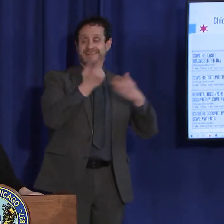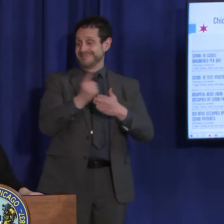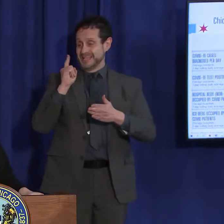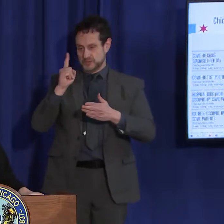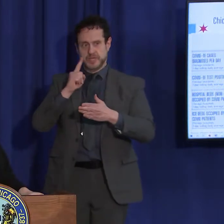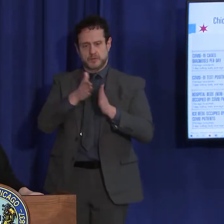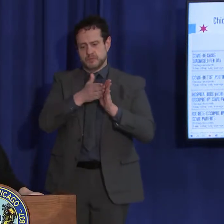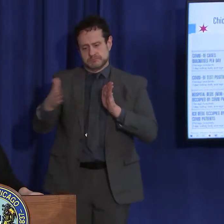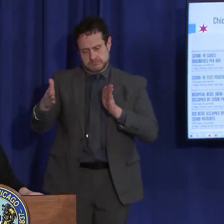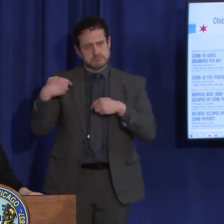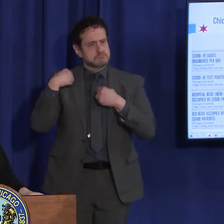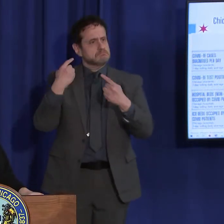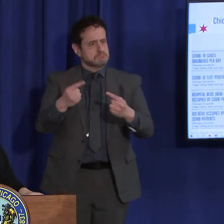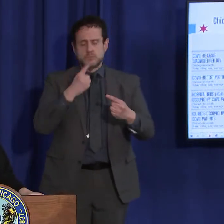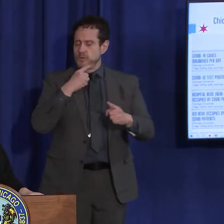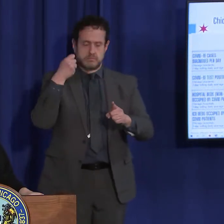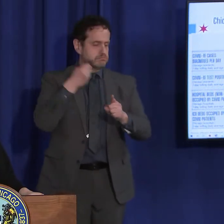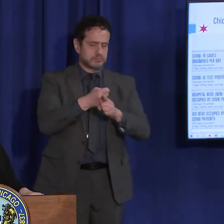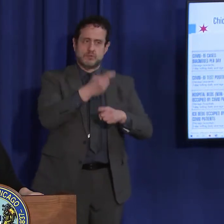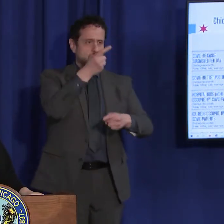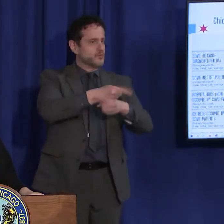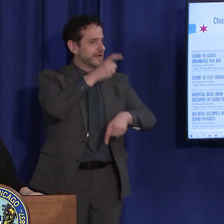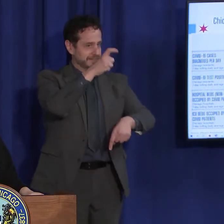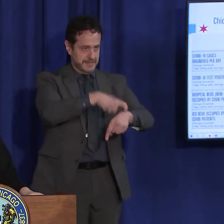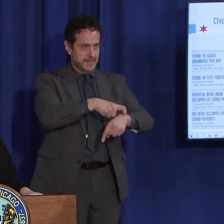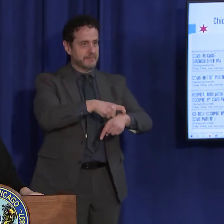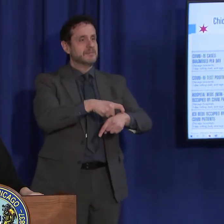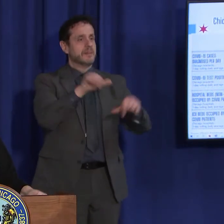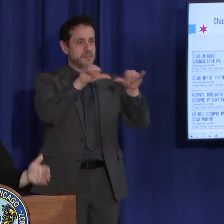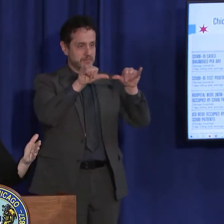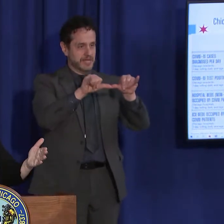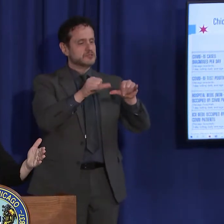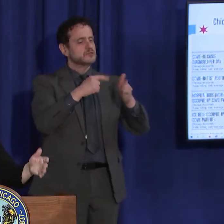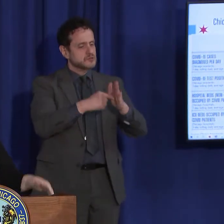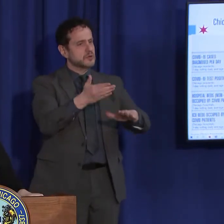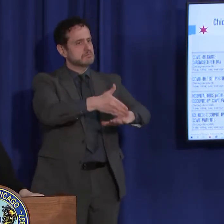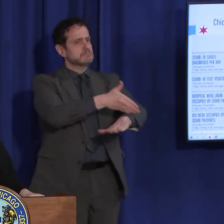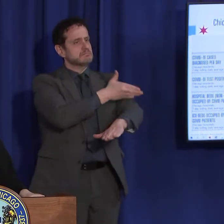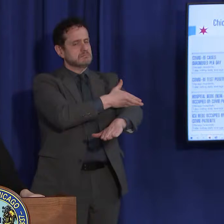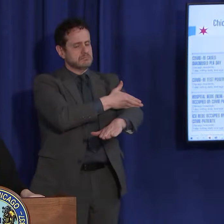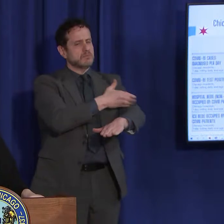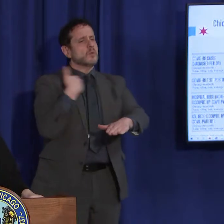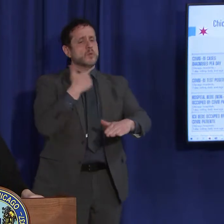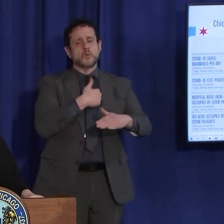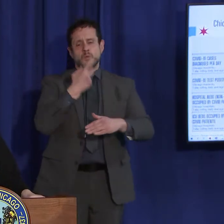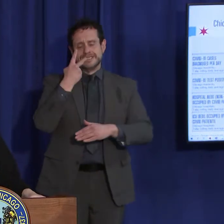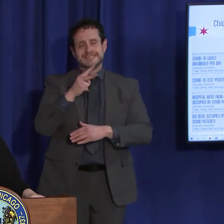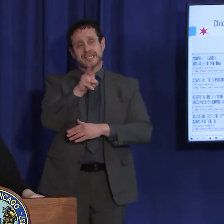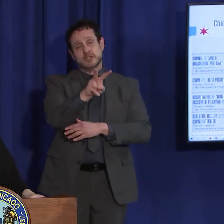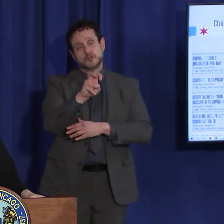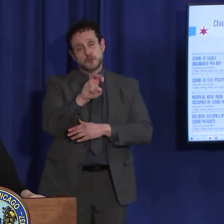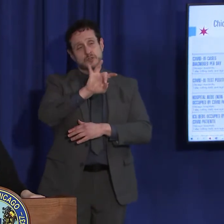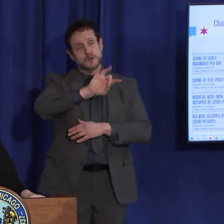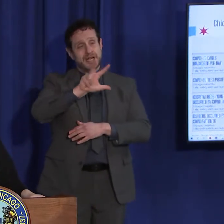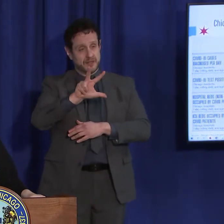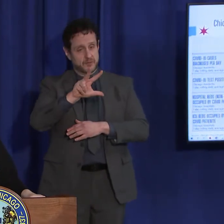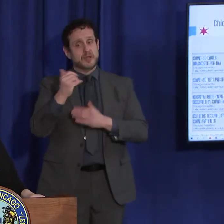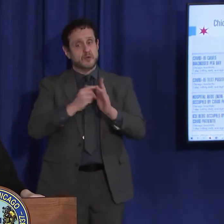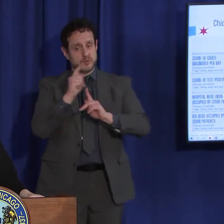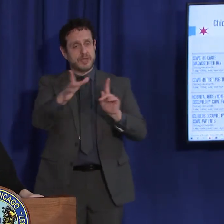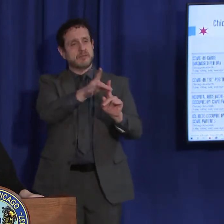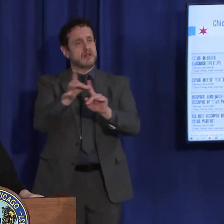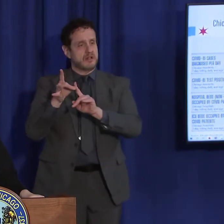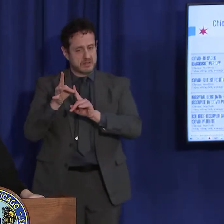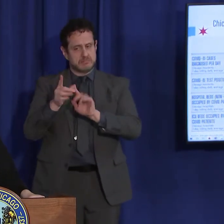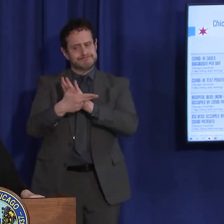go through the 28th. So in fact, we're hitting it right on time. We continue to have cases currently at 283 being diagnosed